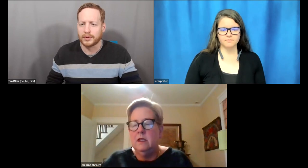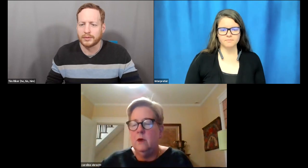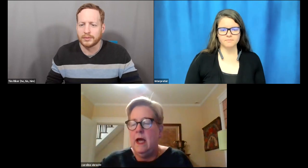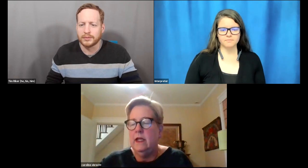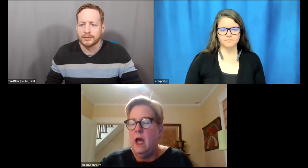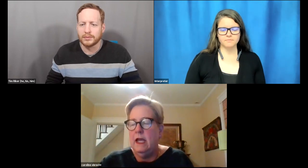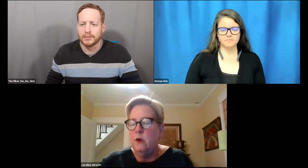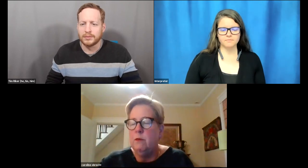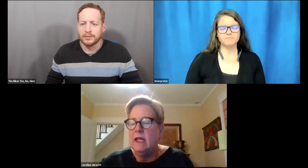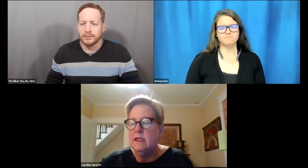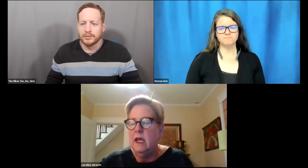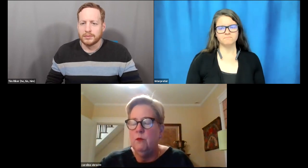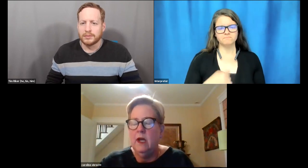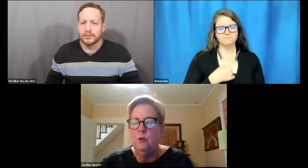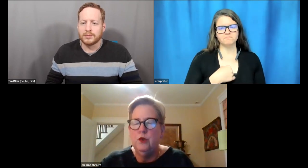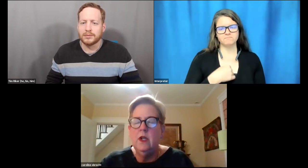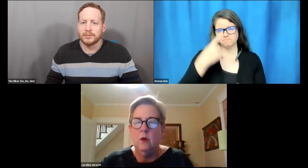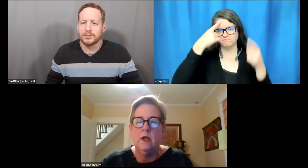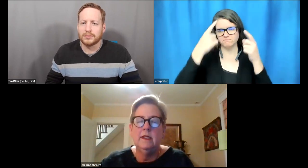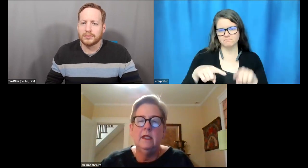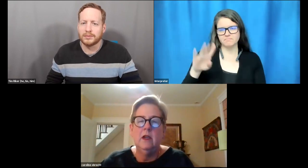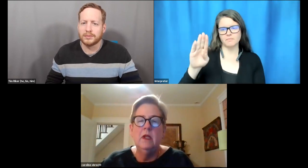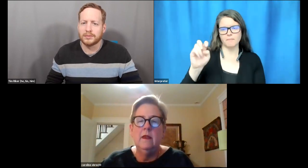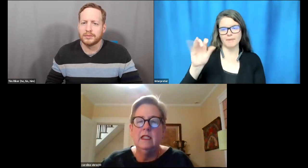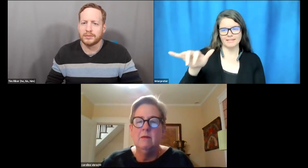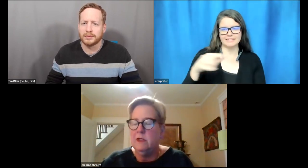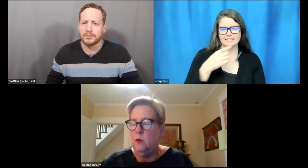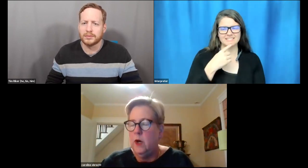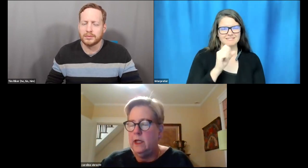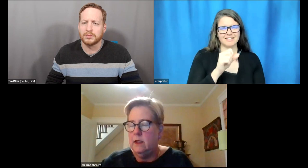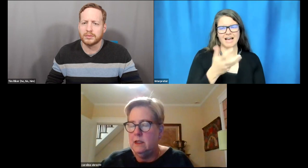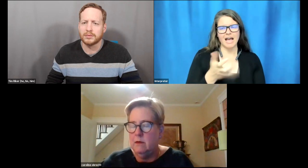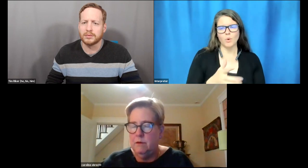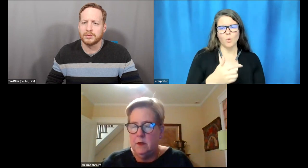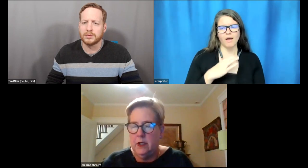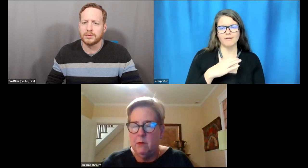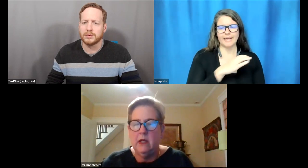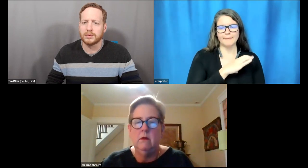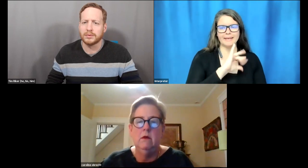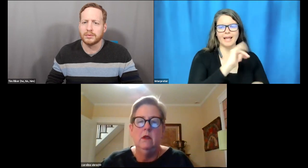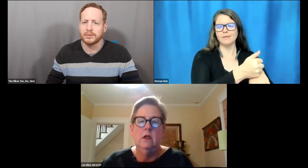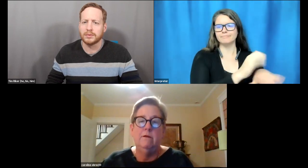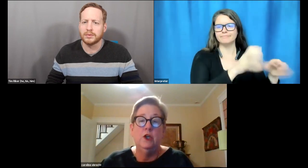Carolyn? So I agree with Betsy. I do not want to see a committee that's mostly white that's talking about